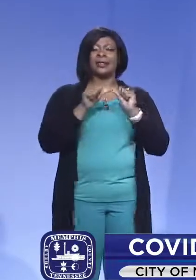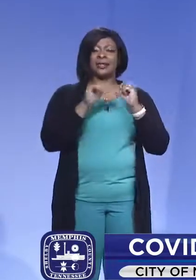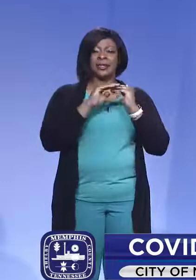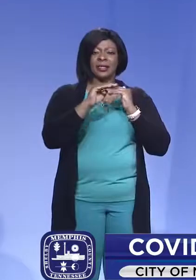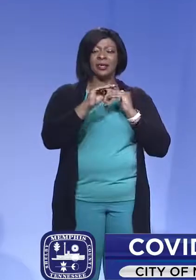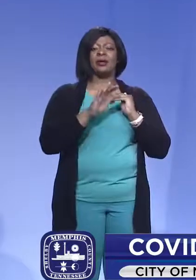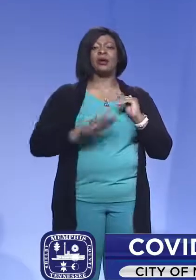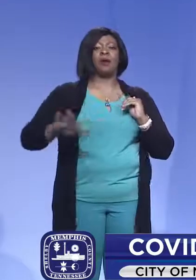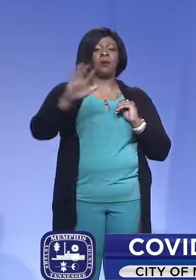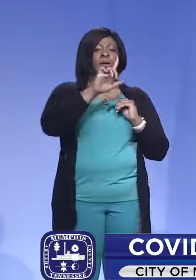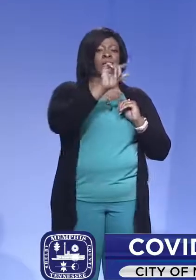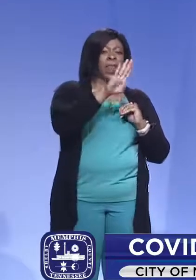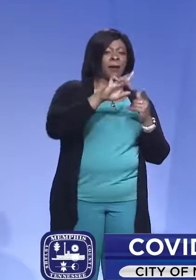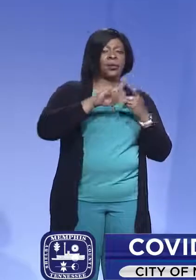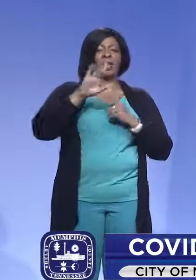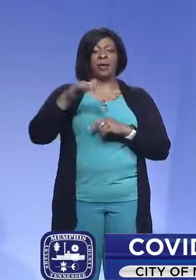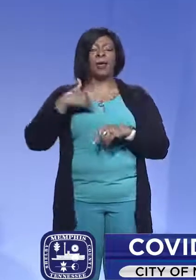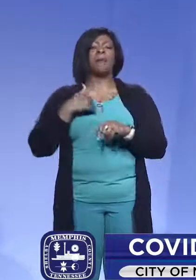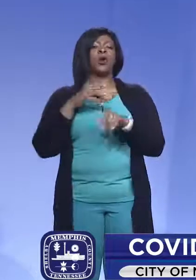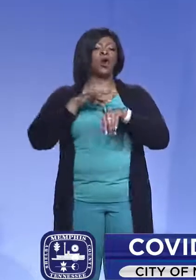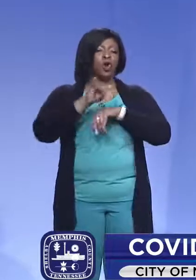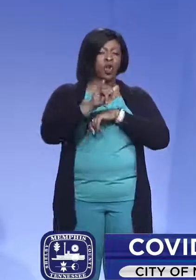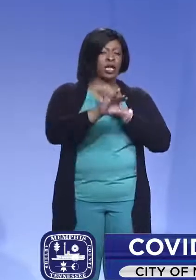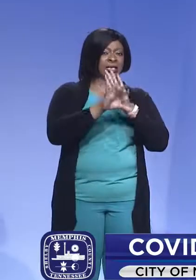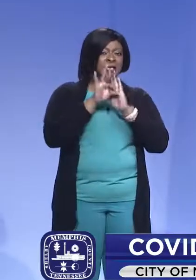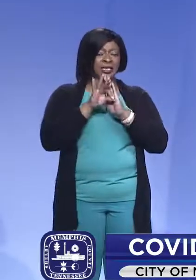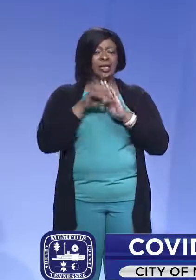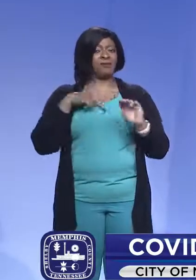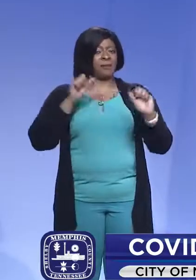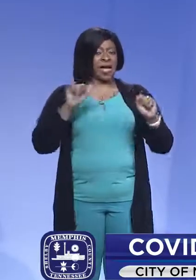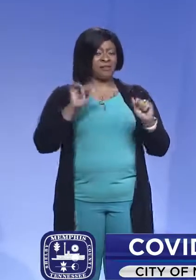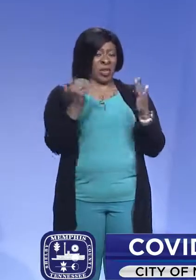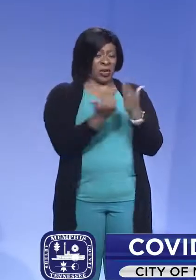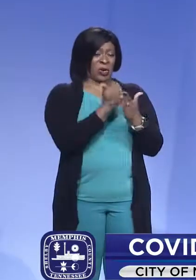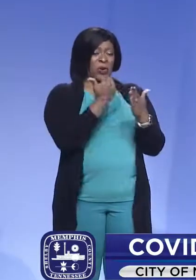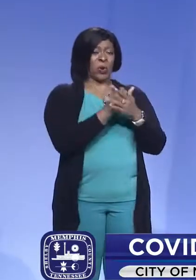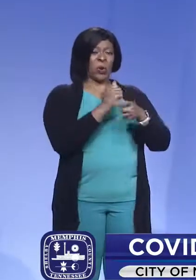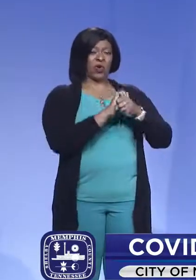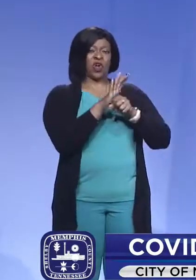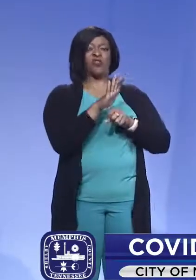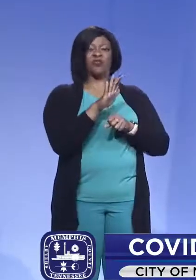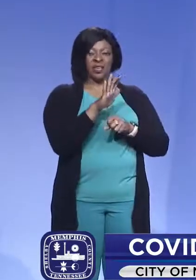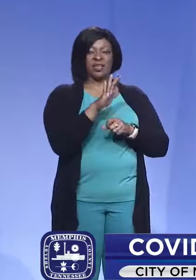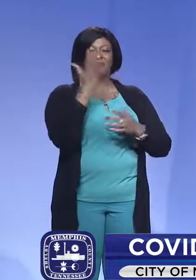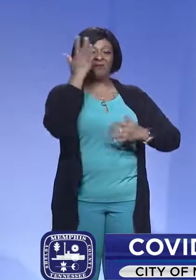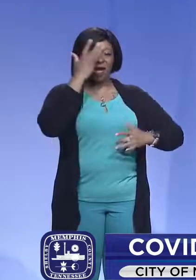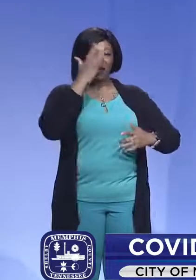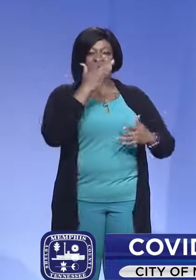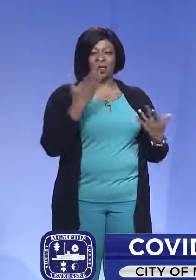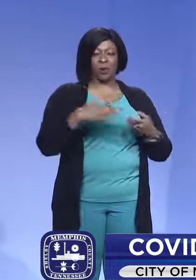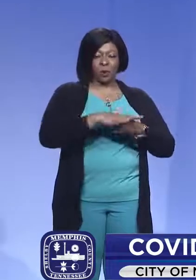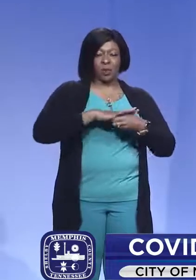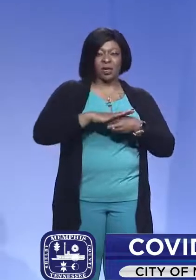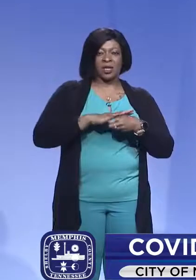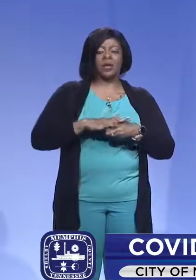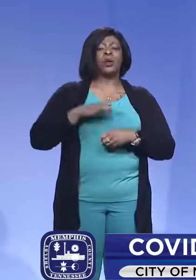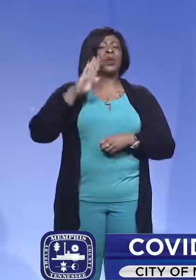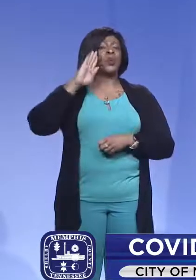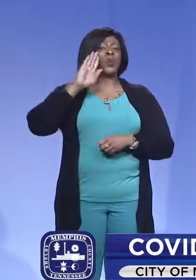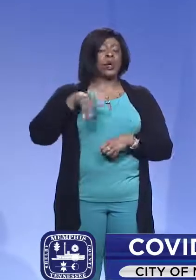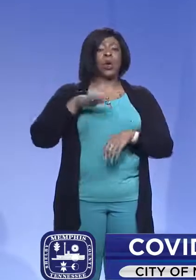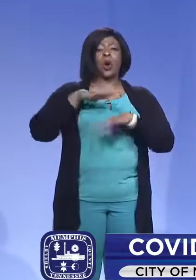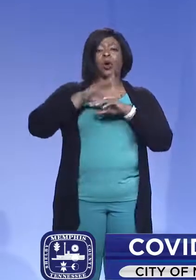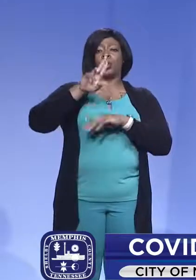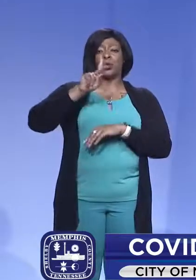from lab to lab to have early detection if we potentially have that strain here locally. We do know, based on the